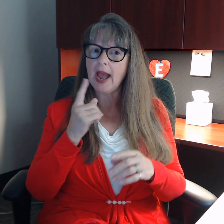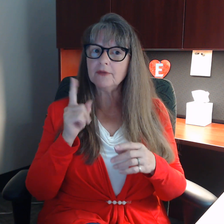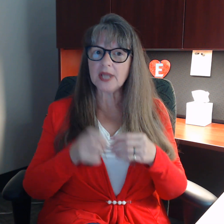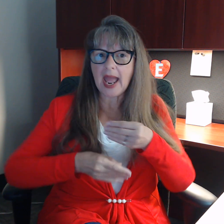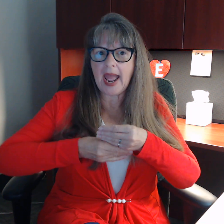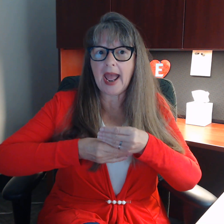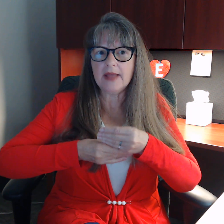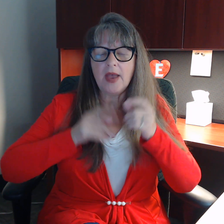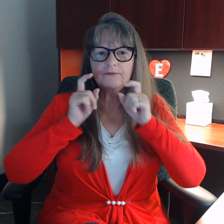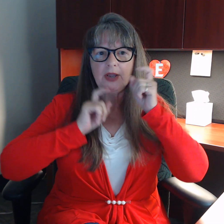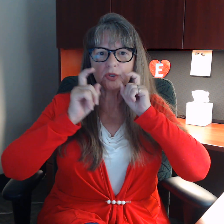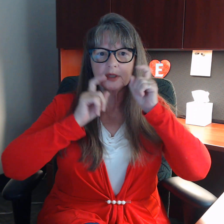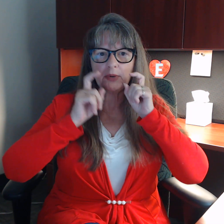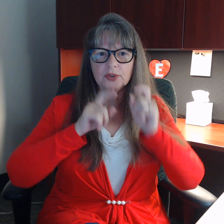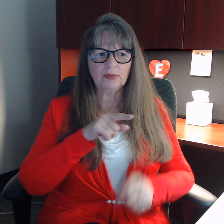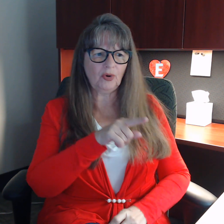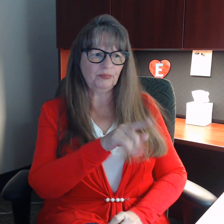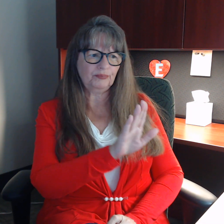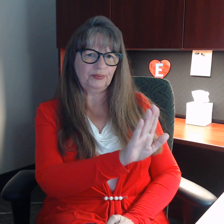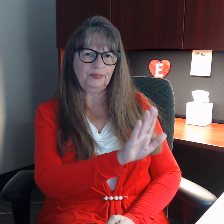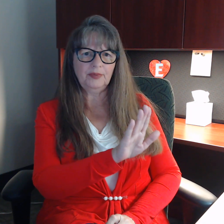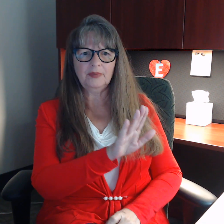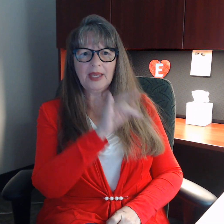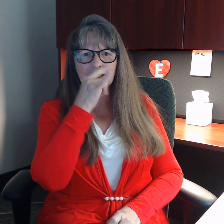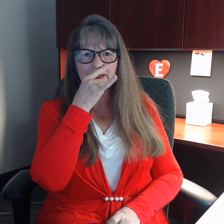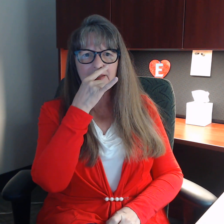to add that facial expression. Oh, that kid,